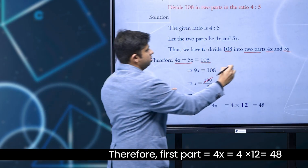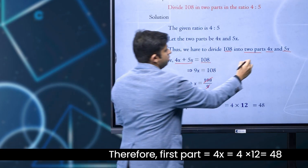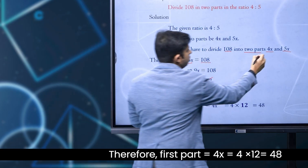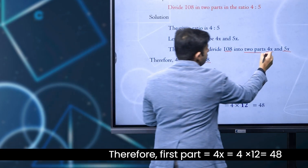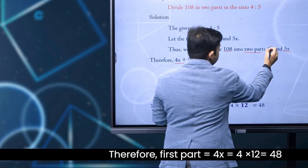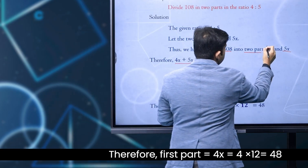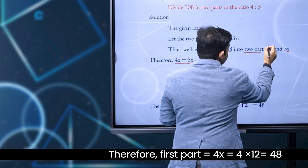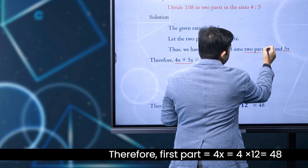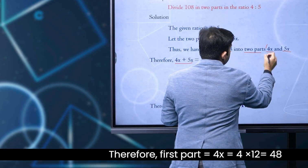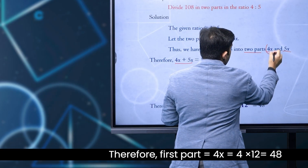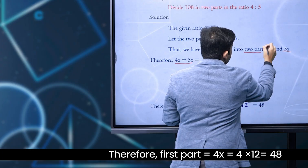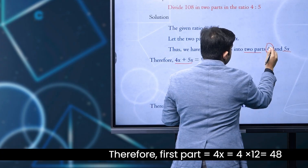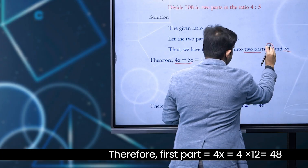4 into 12.